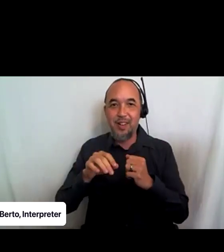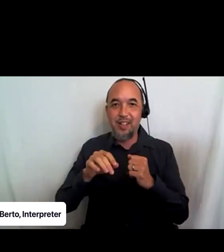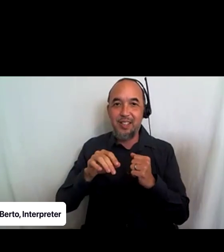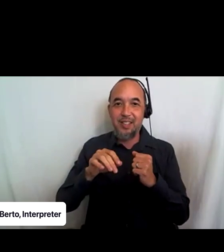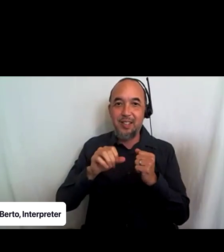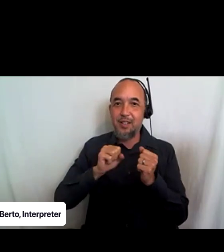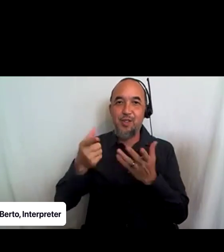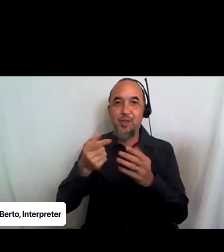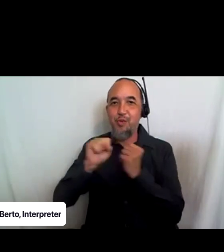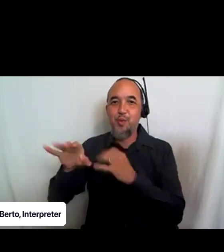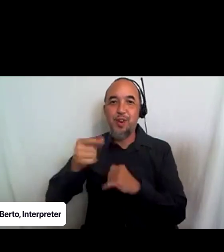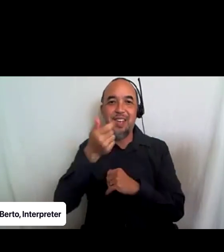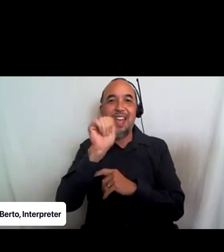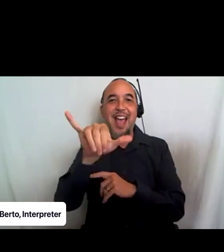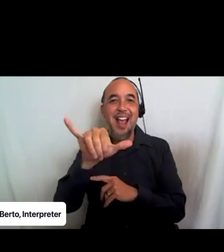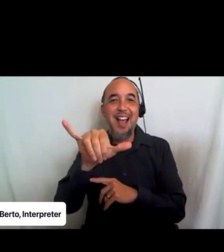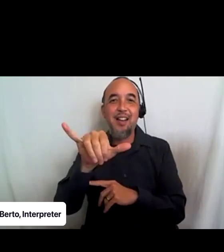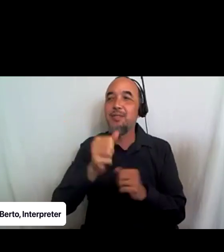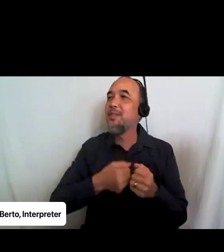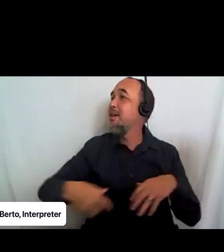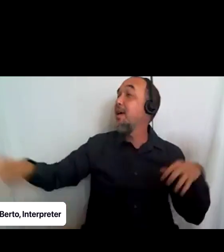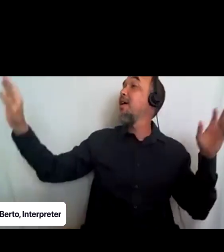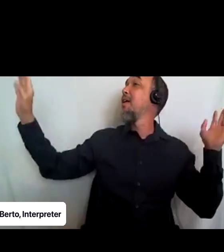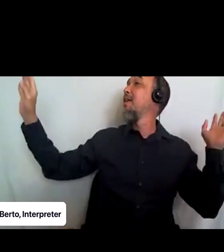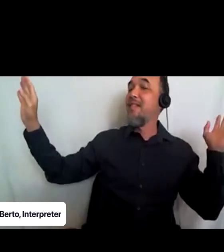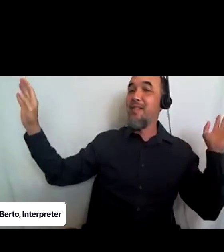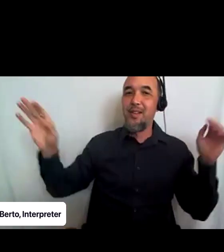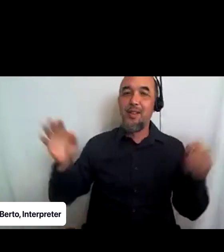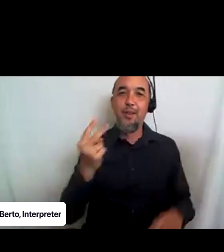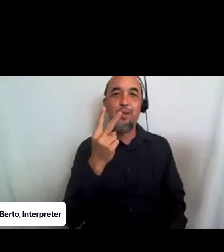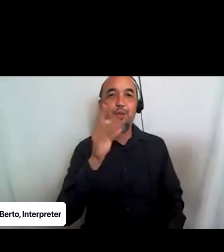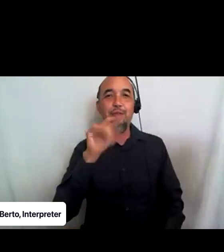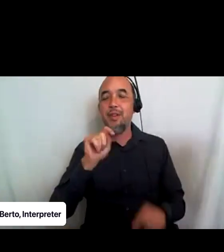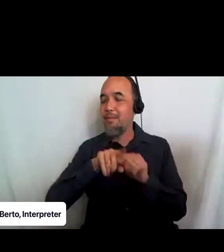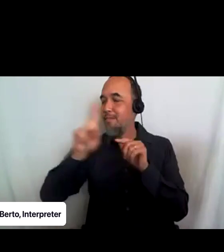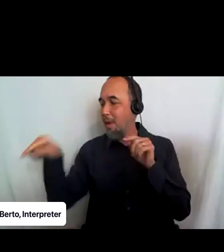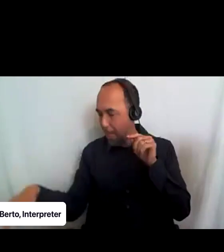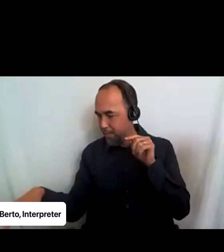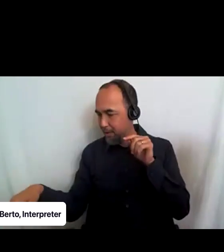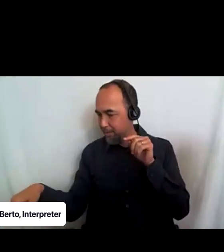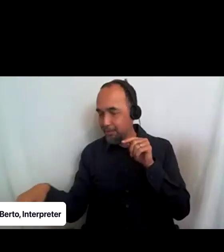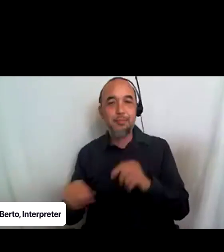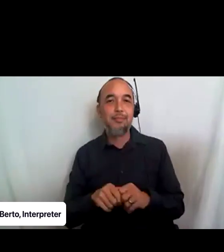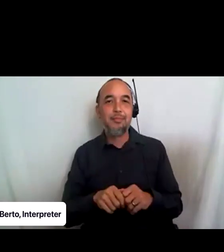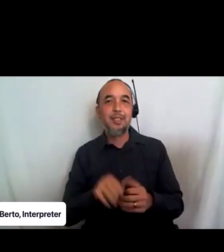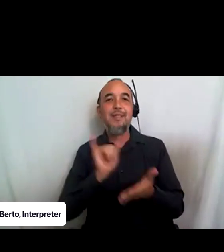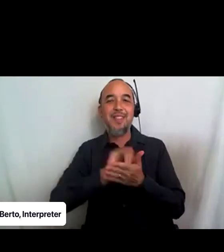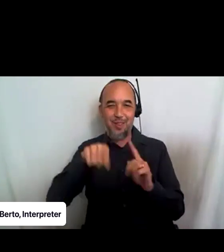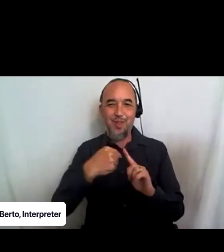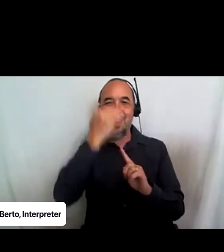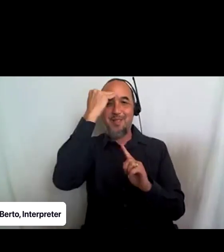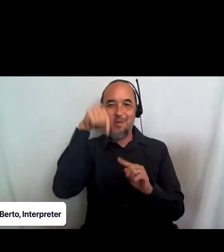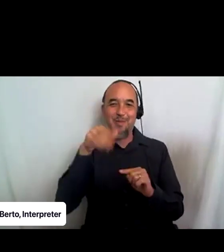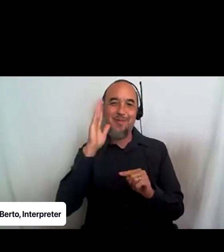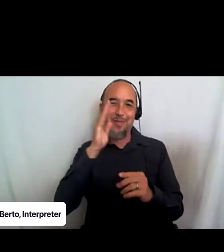it gay. He just went, huh, and it went like 2 feet away into the water. And that's when I knew this is gonna be fun because all